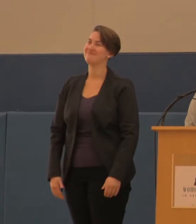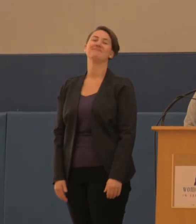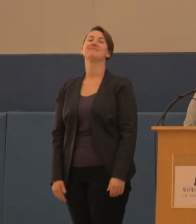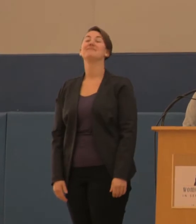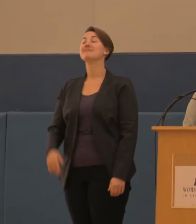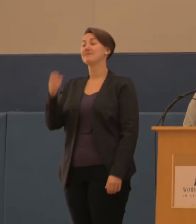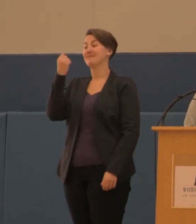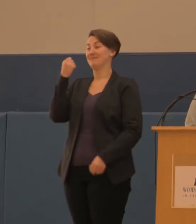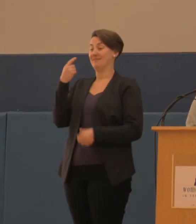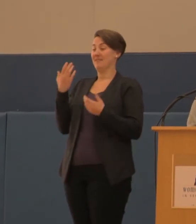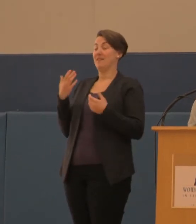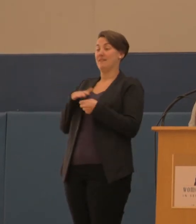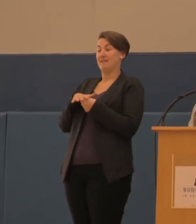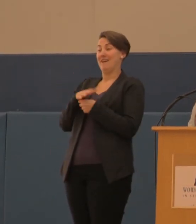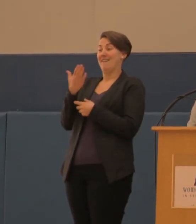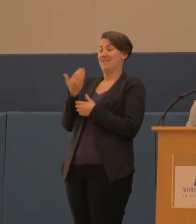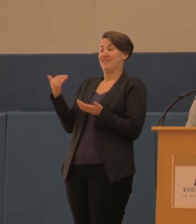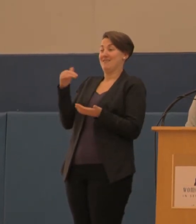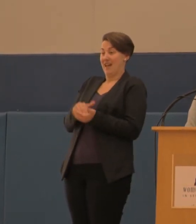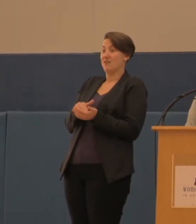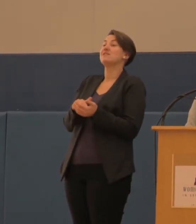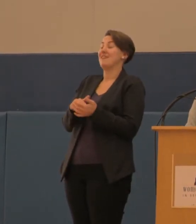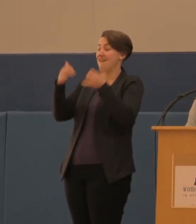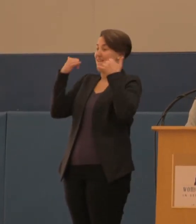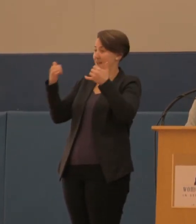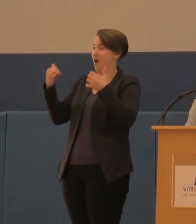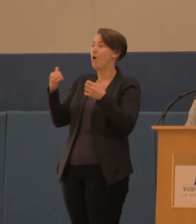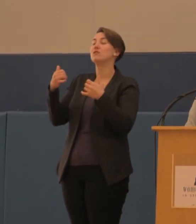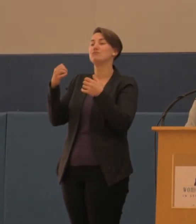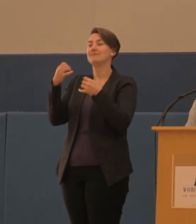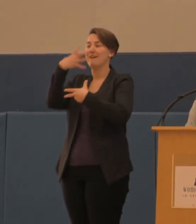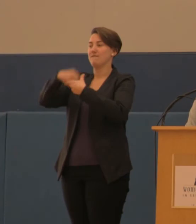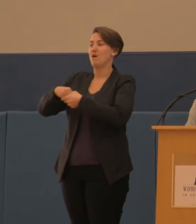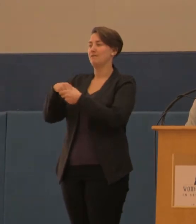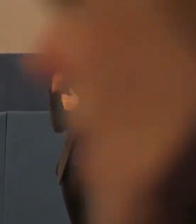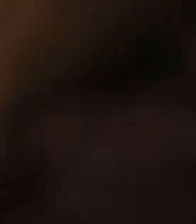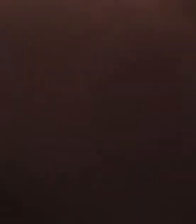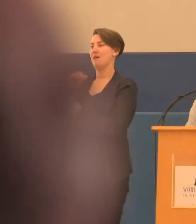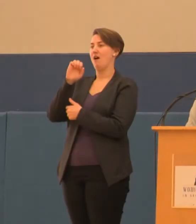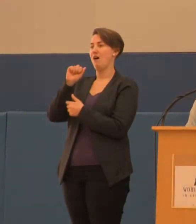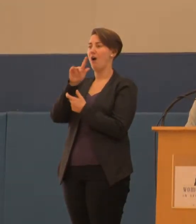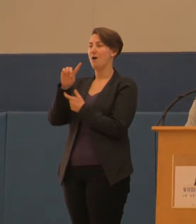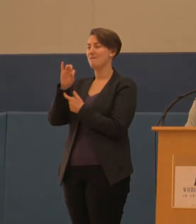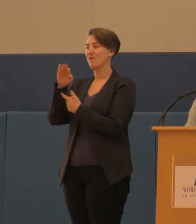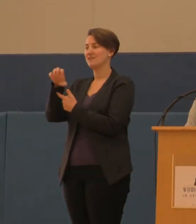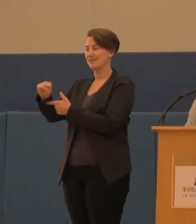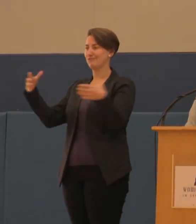And 15,000 of us are presently serving in the armed forces. We are here.